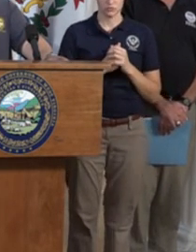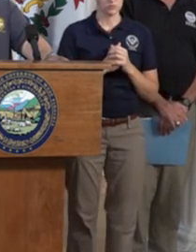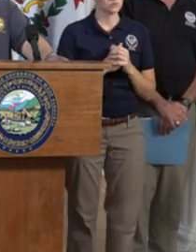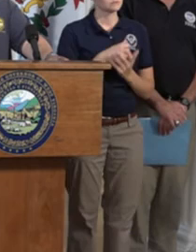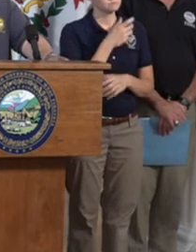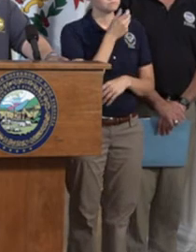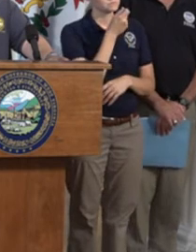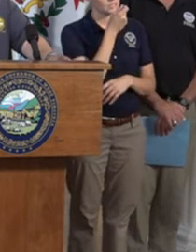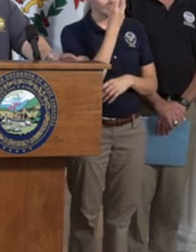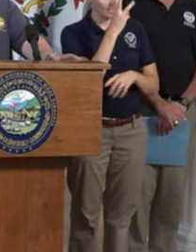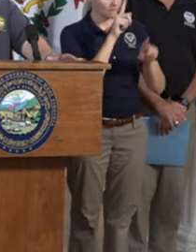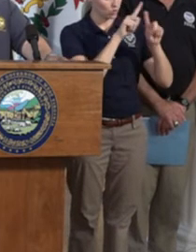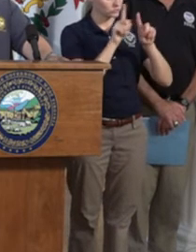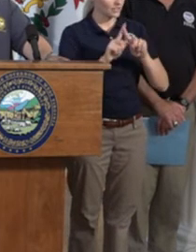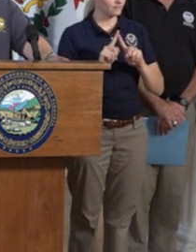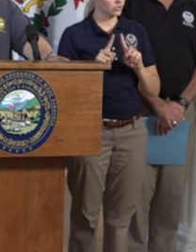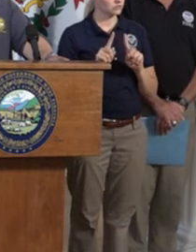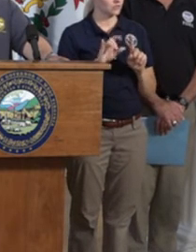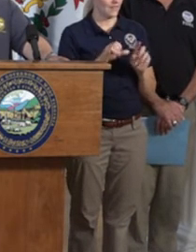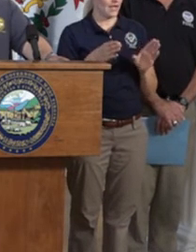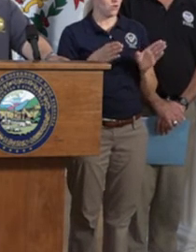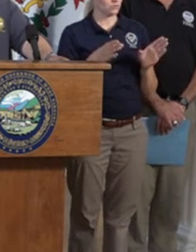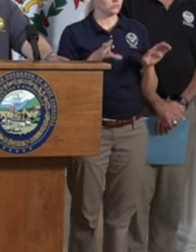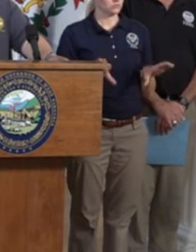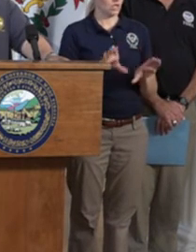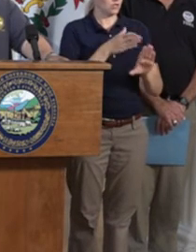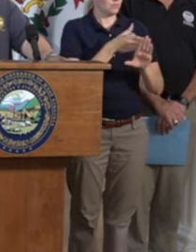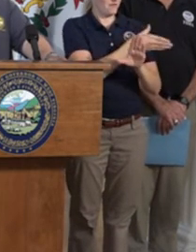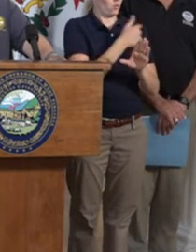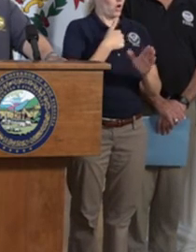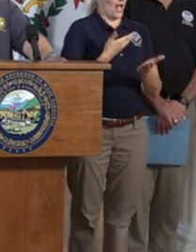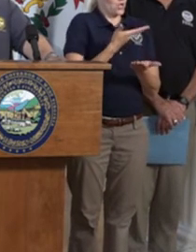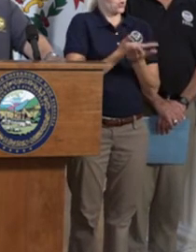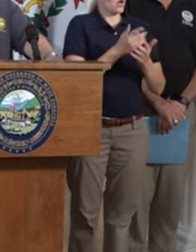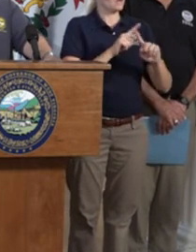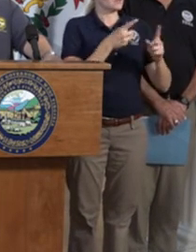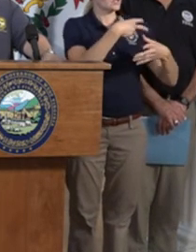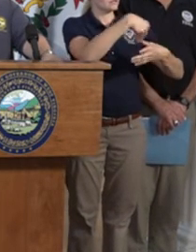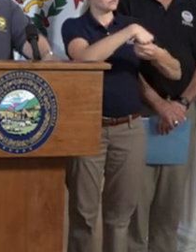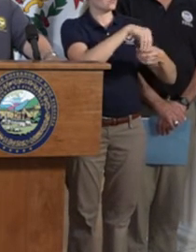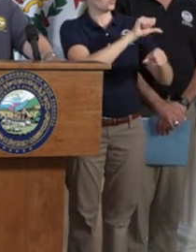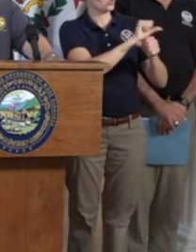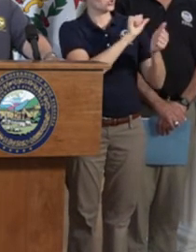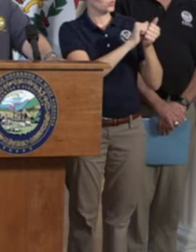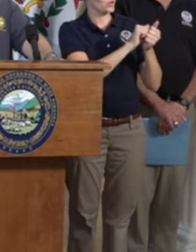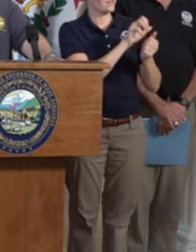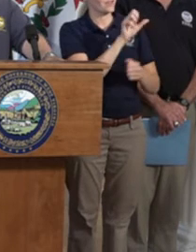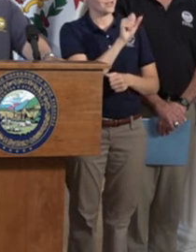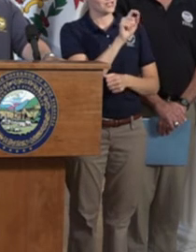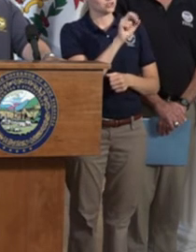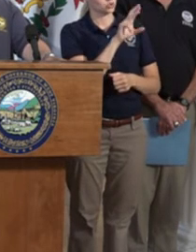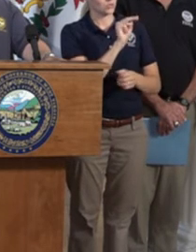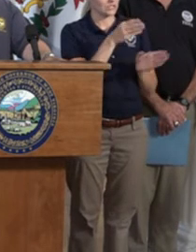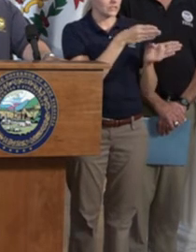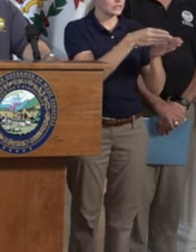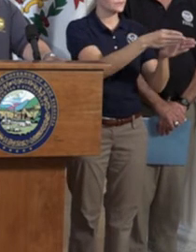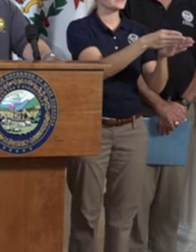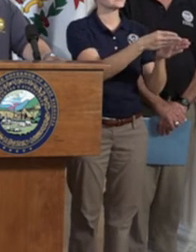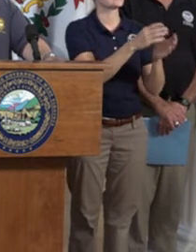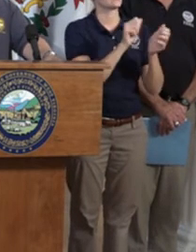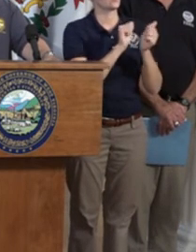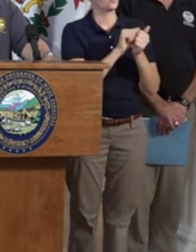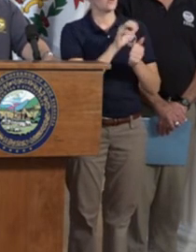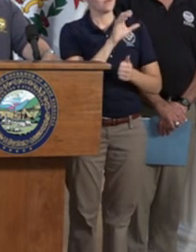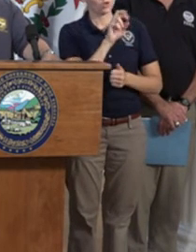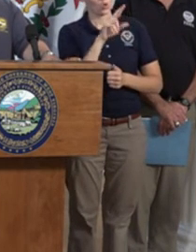things that were done prior to my coming here, but they involved work on the streams. They involved some work with the Corps of